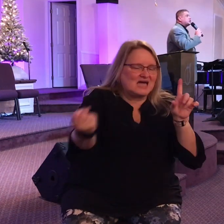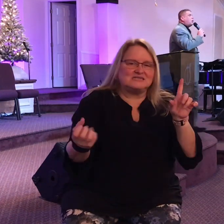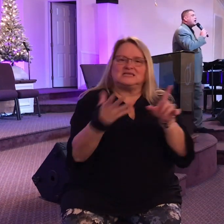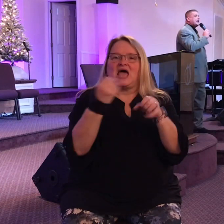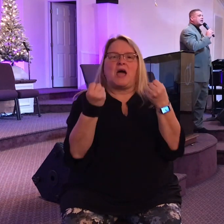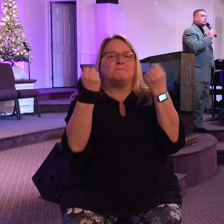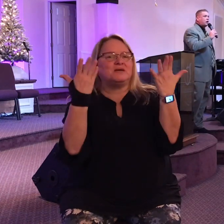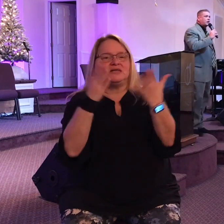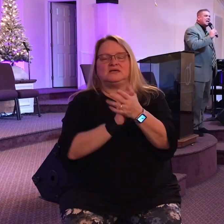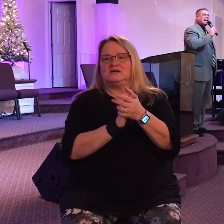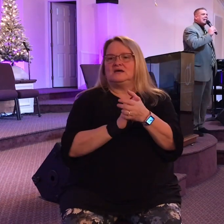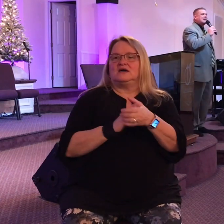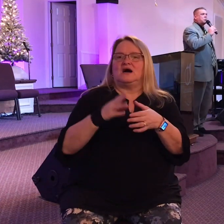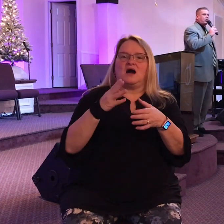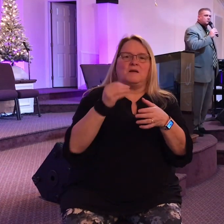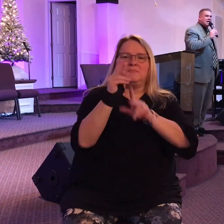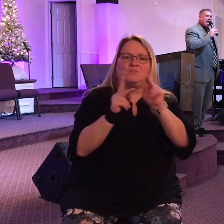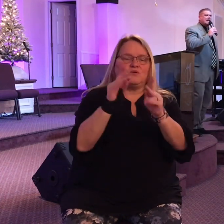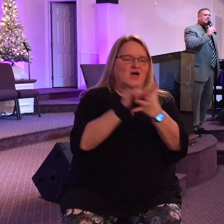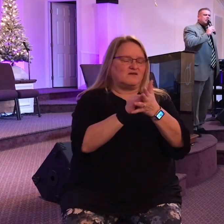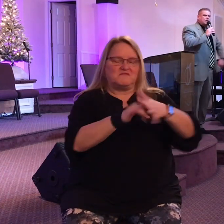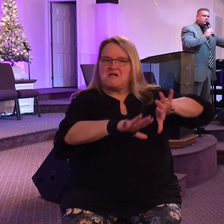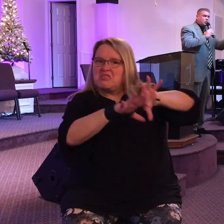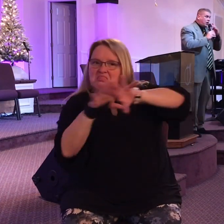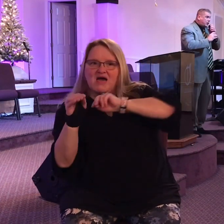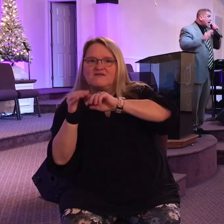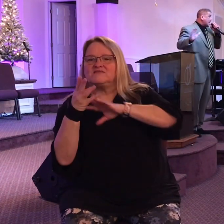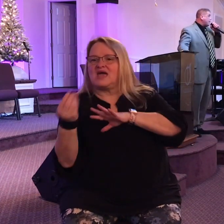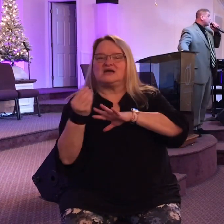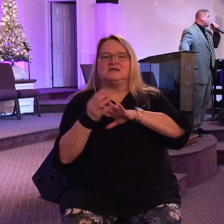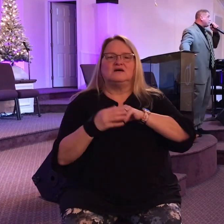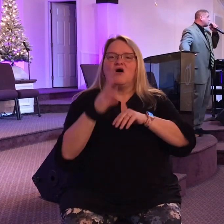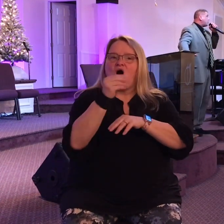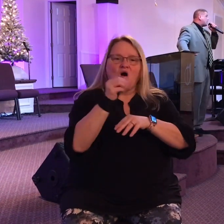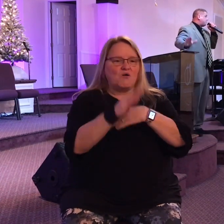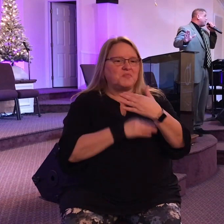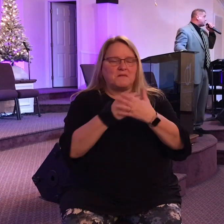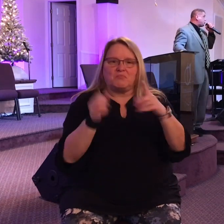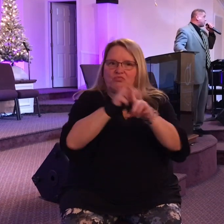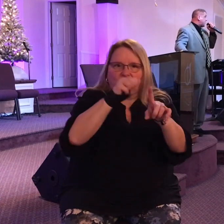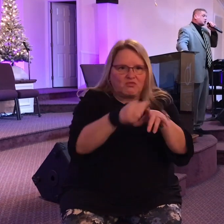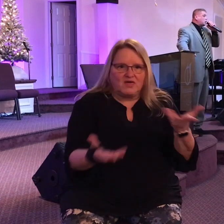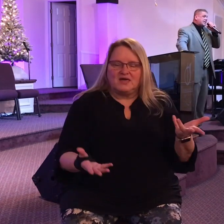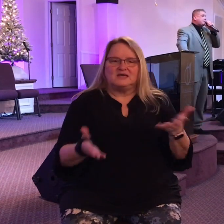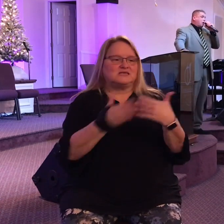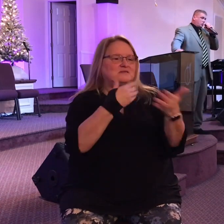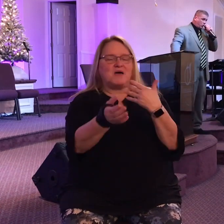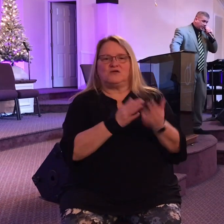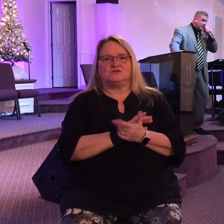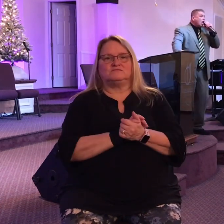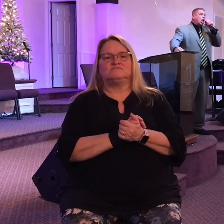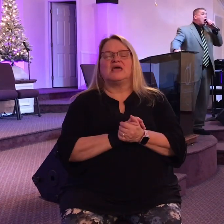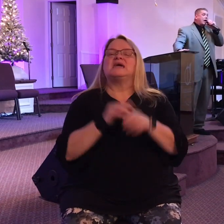said there's no way it can work, it has worked and it continues to work. And I'm going to tell you that the gospel message is it's going to keep